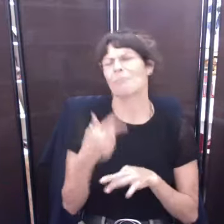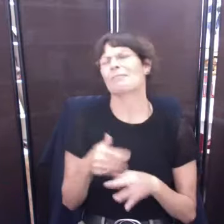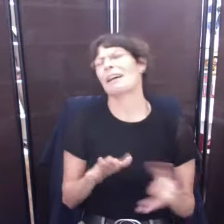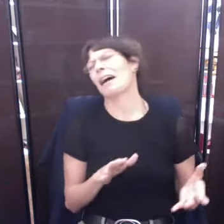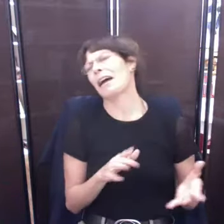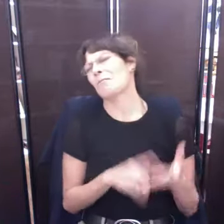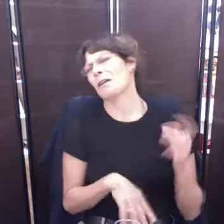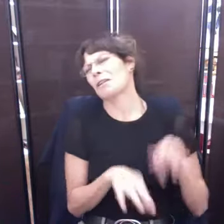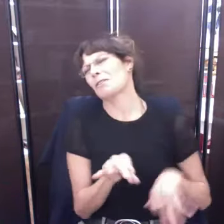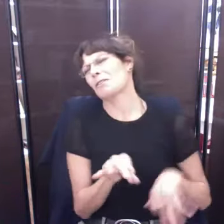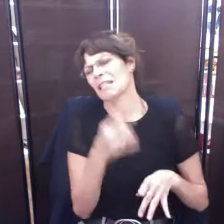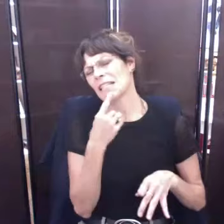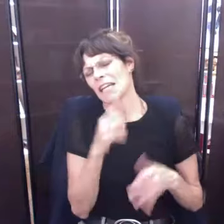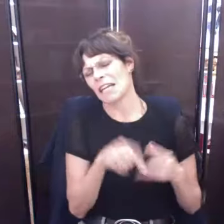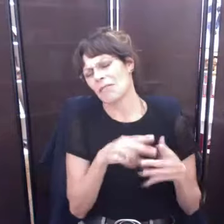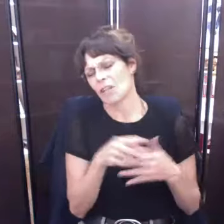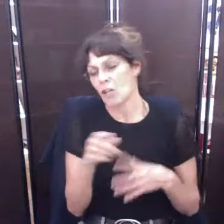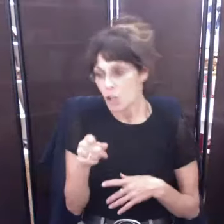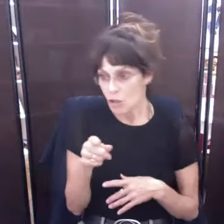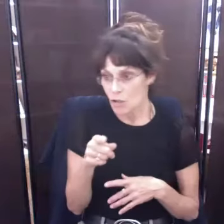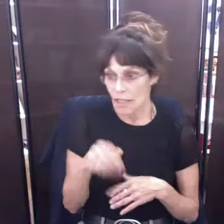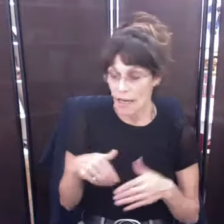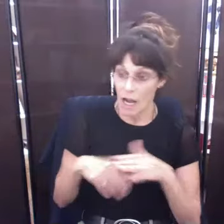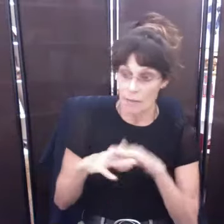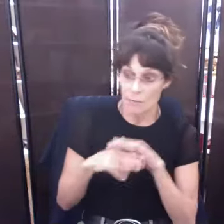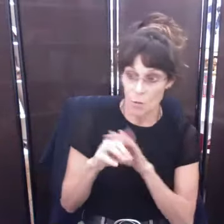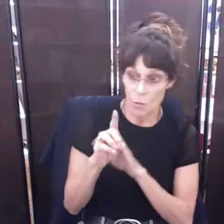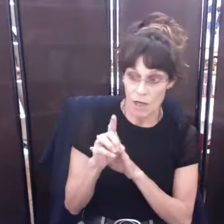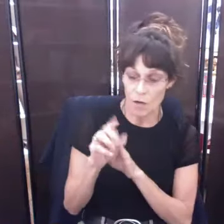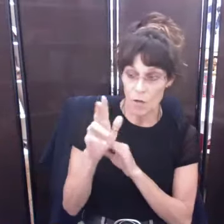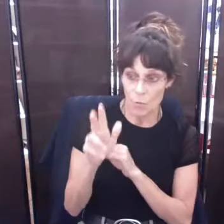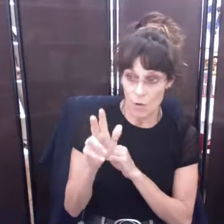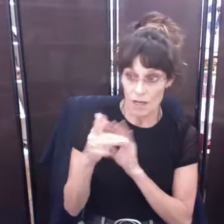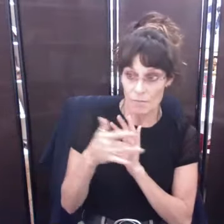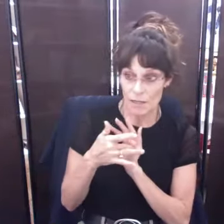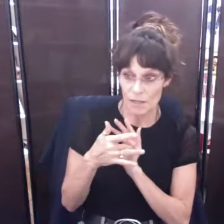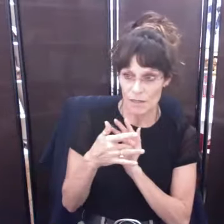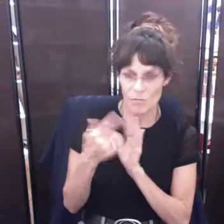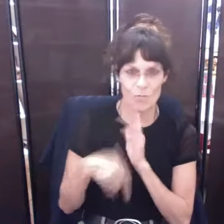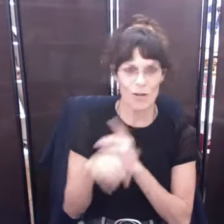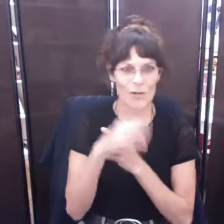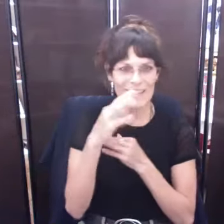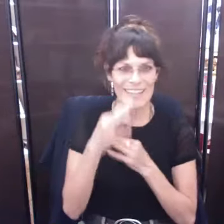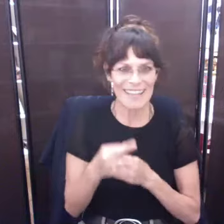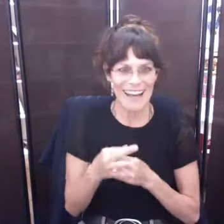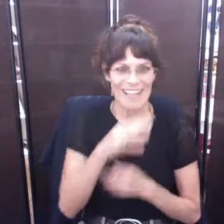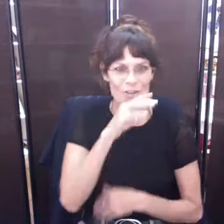say? I can't read them. She says you can take up to 1 or 3 pills. What do we decide on? The 20-year-old says, you got to take